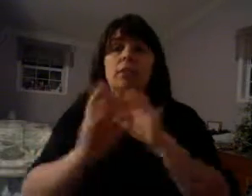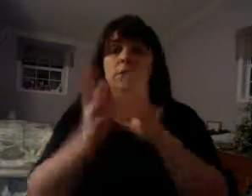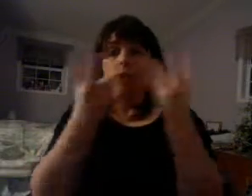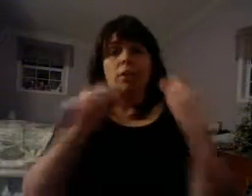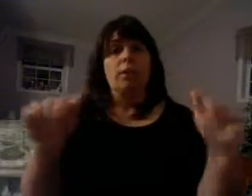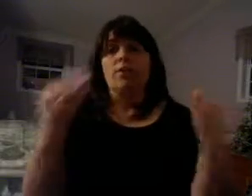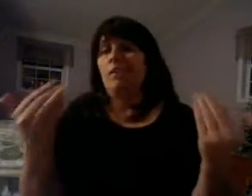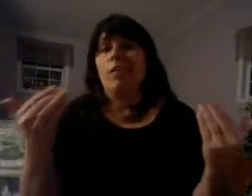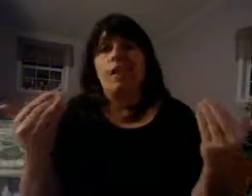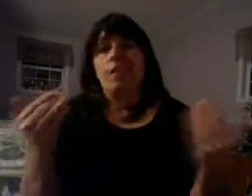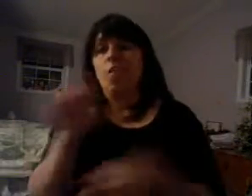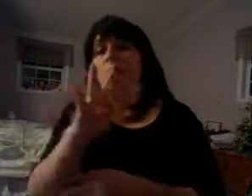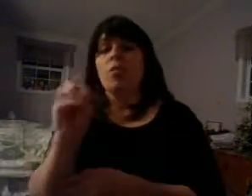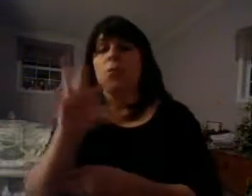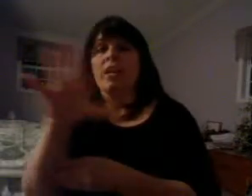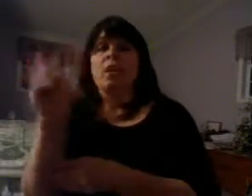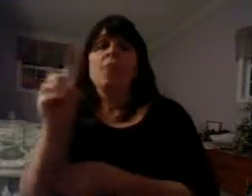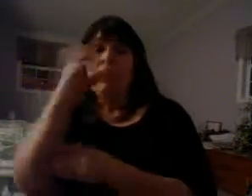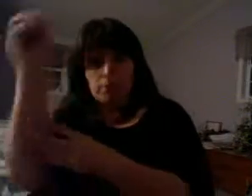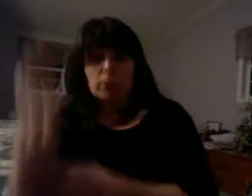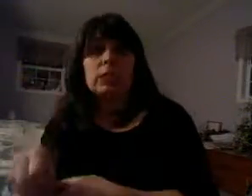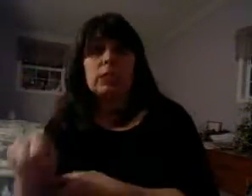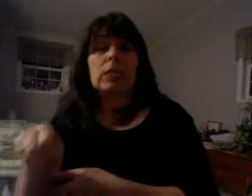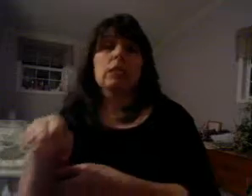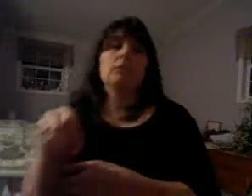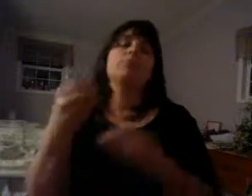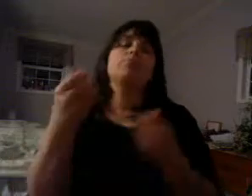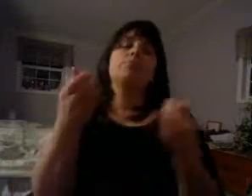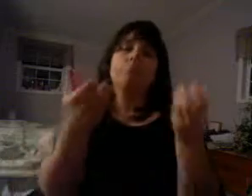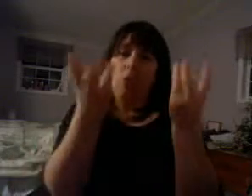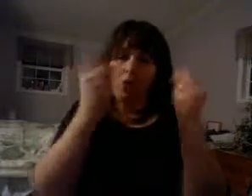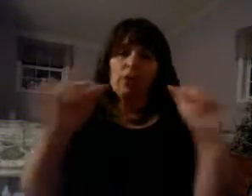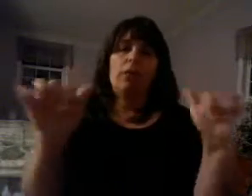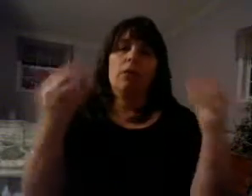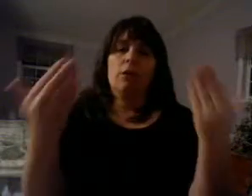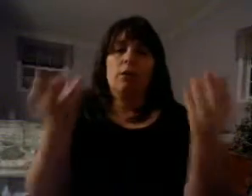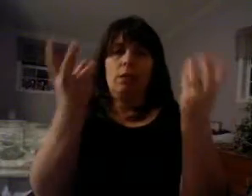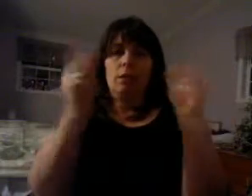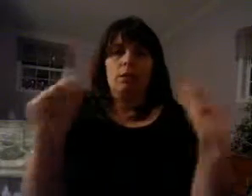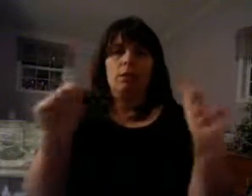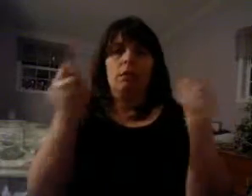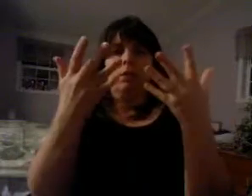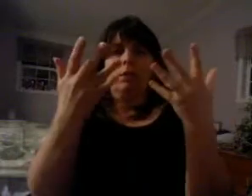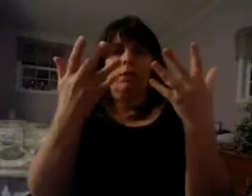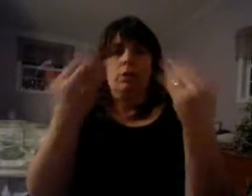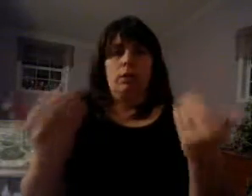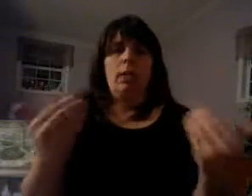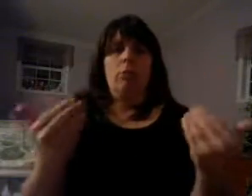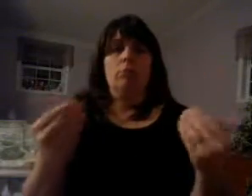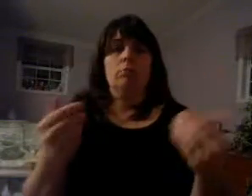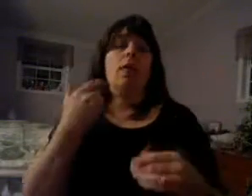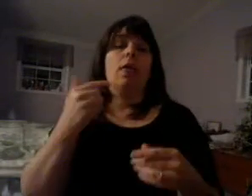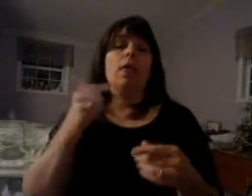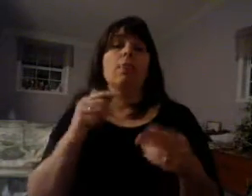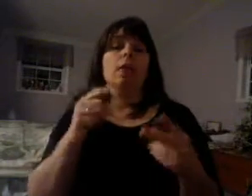Related to the relationships, we see a second change, which is age of the offenders. Now, despite some